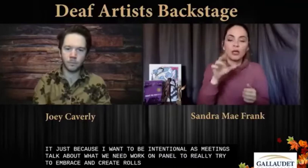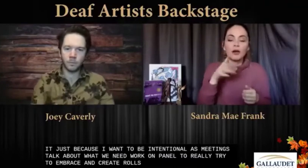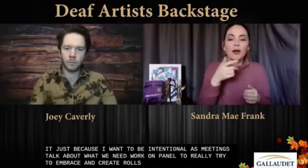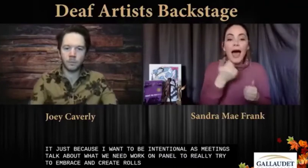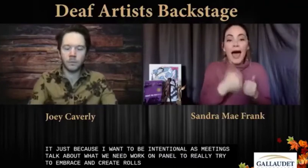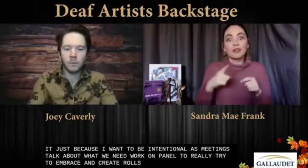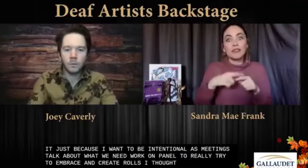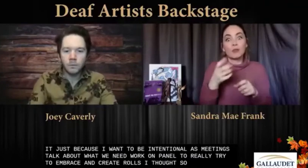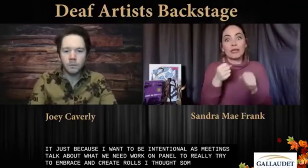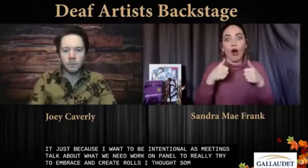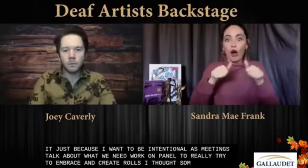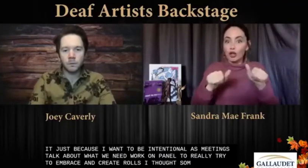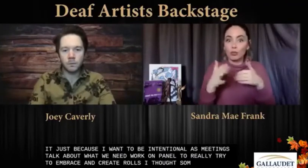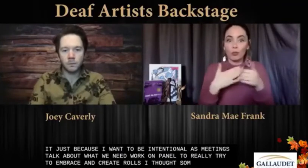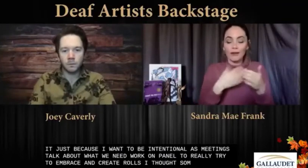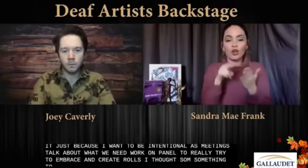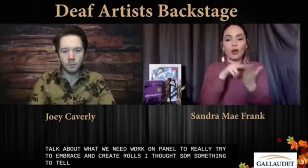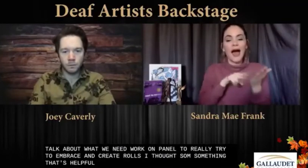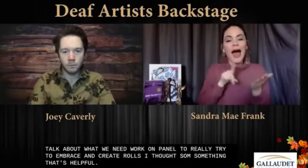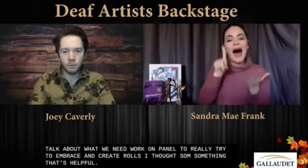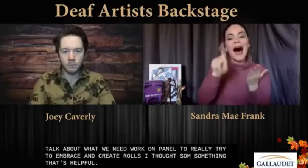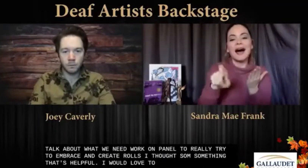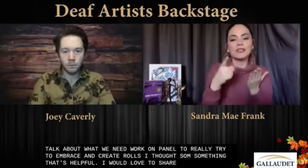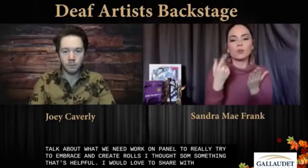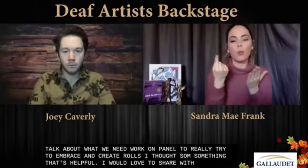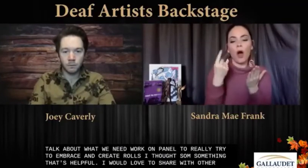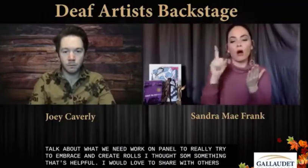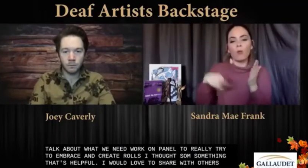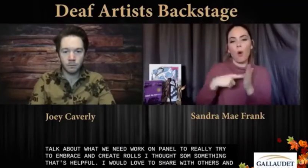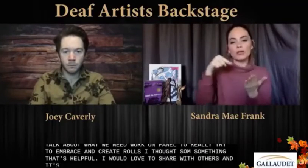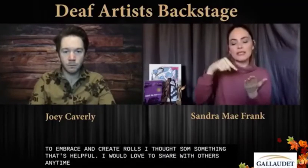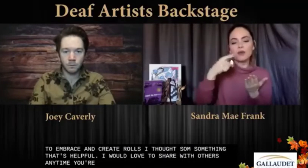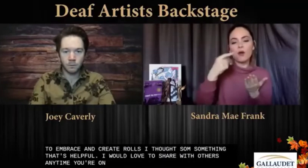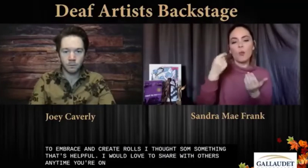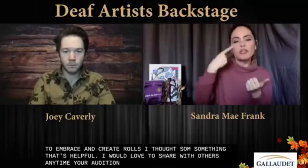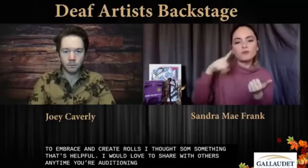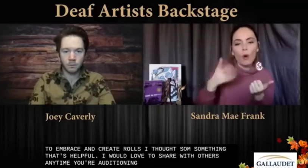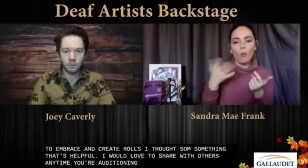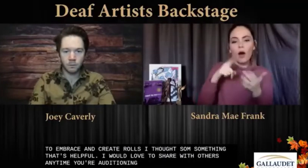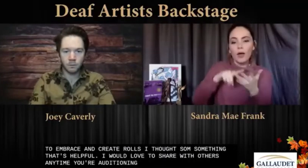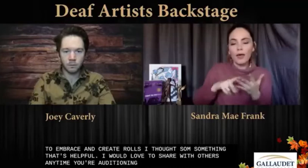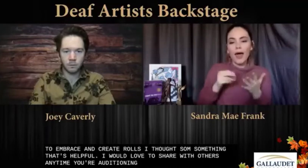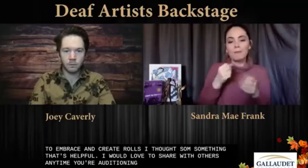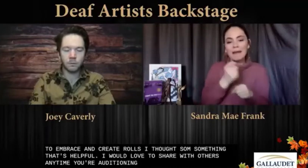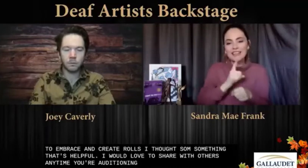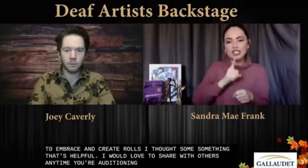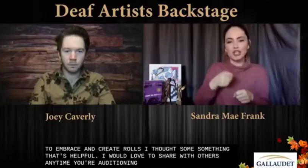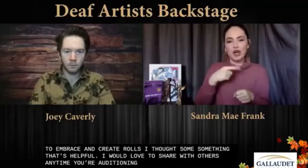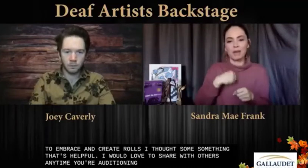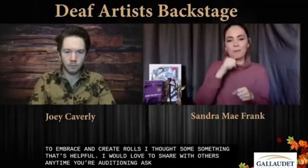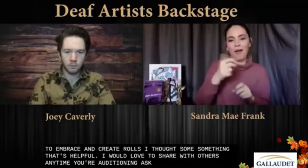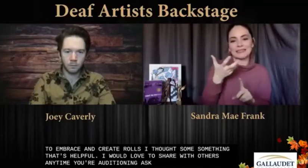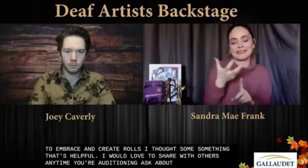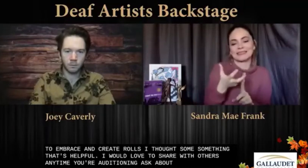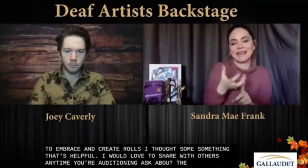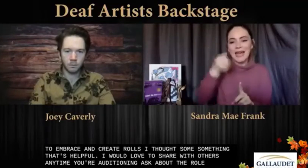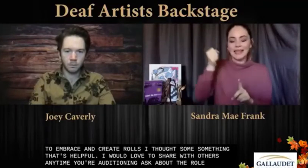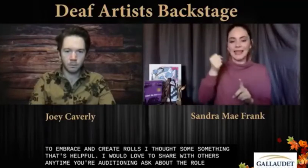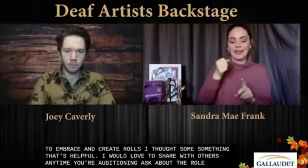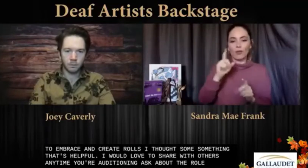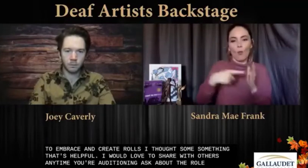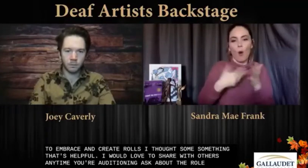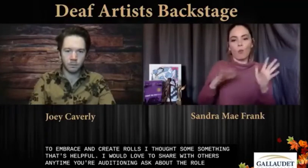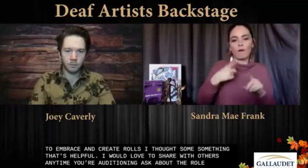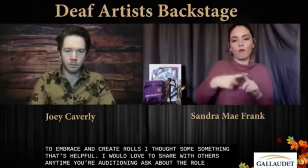I found some something that's helpful that I would love to share with others anytime you're auditioning ask about the role